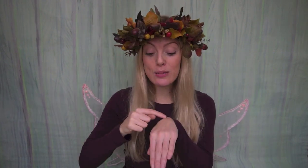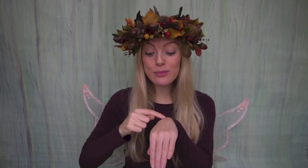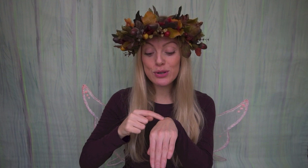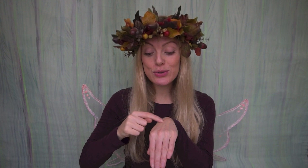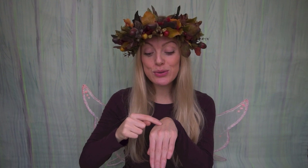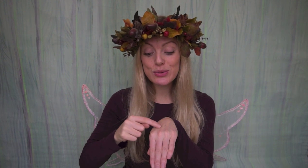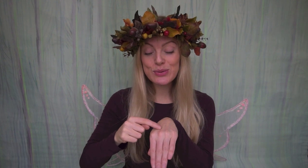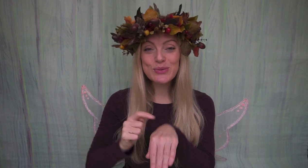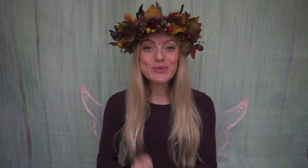and